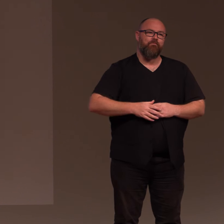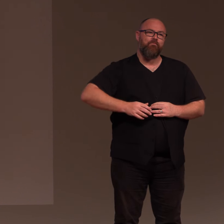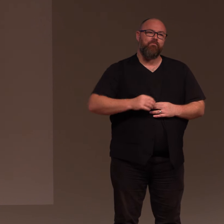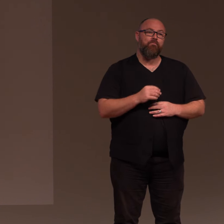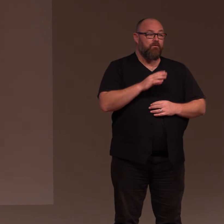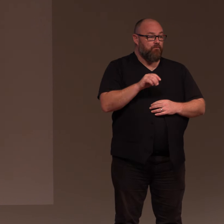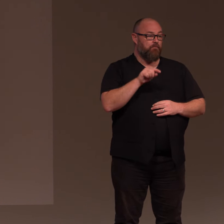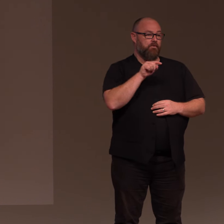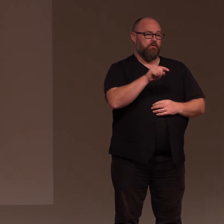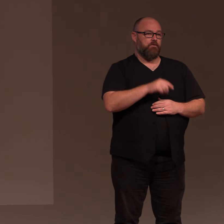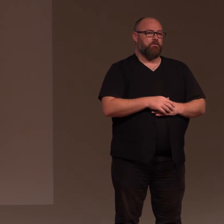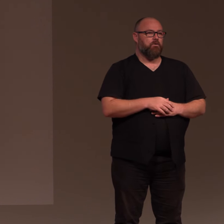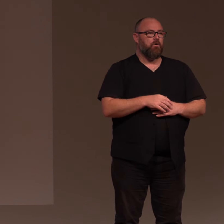there